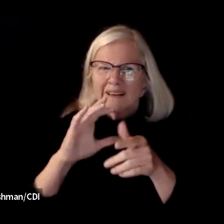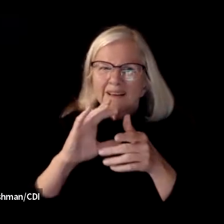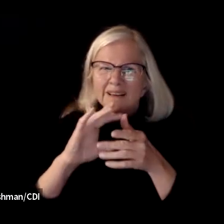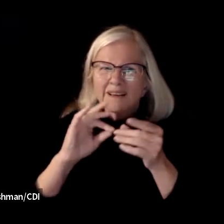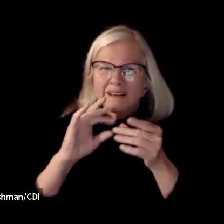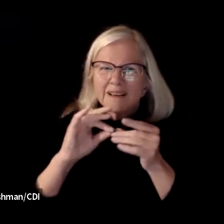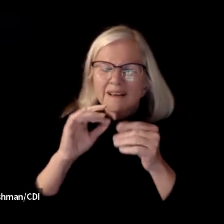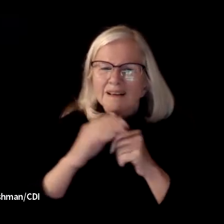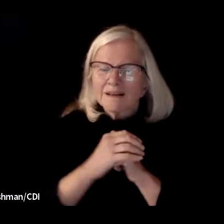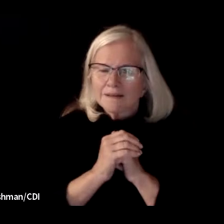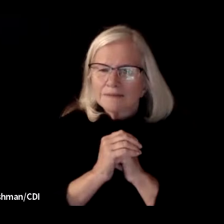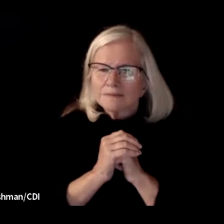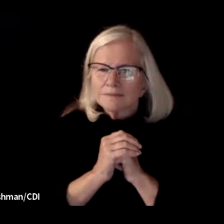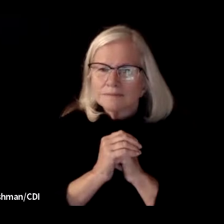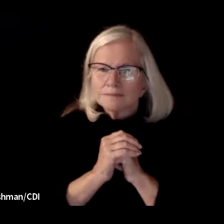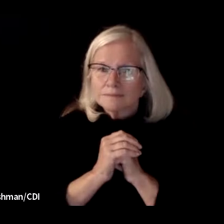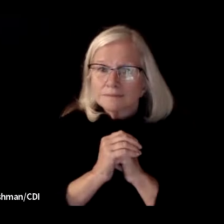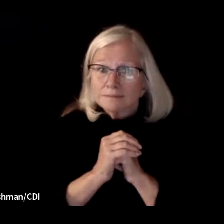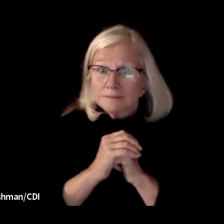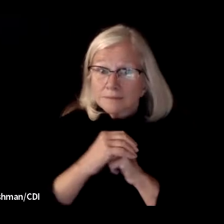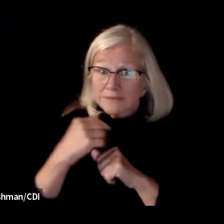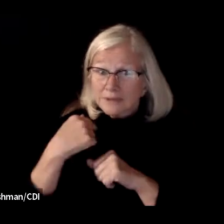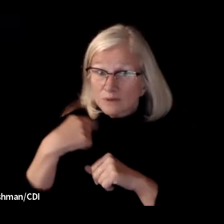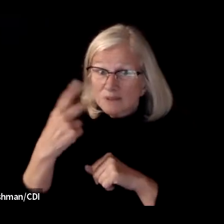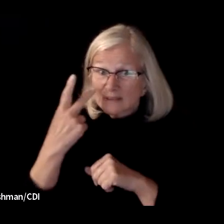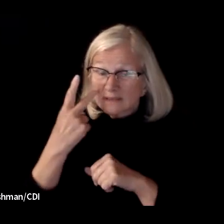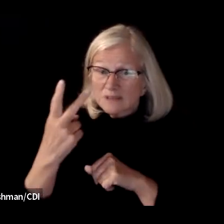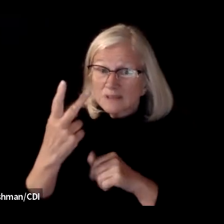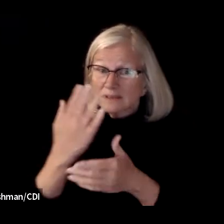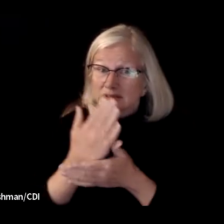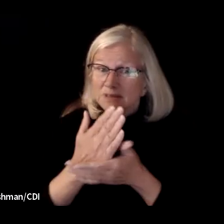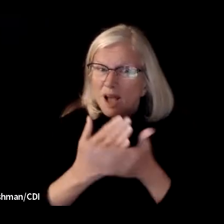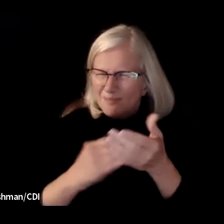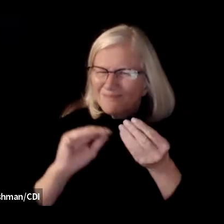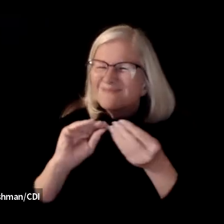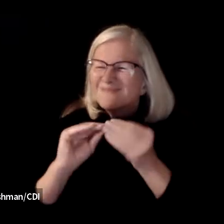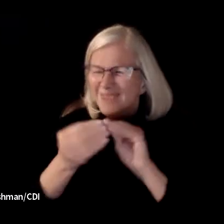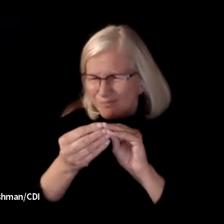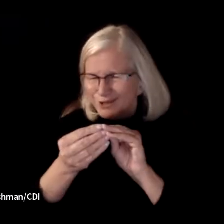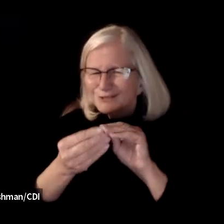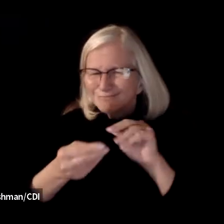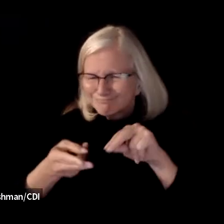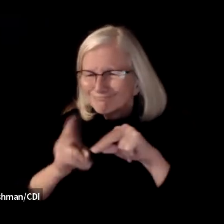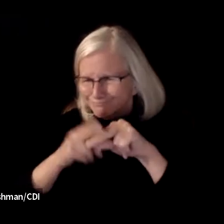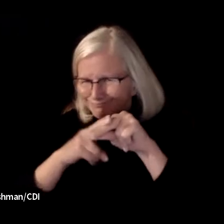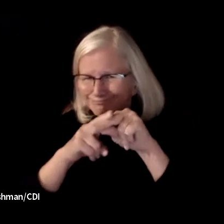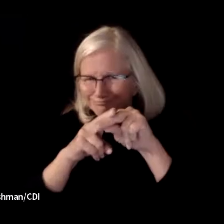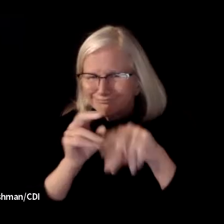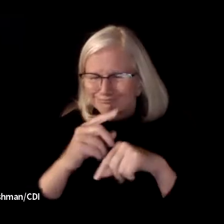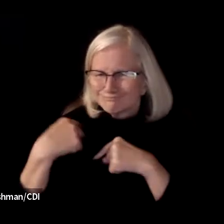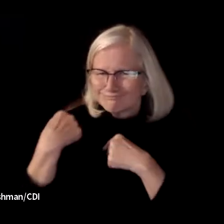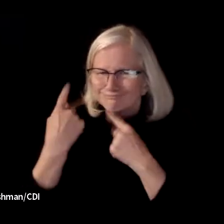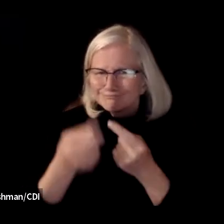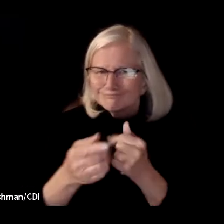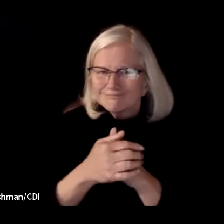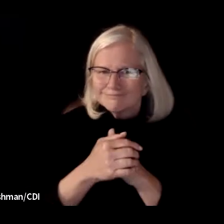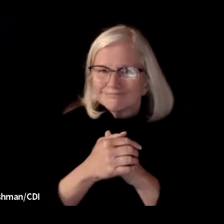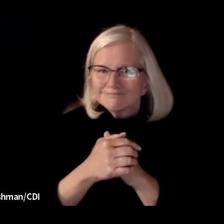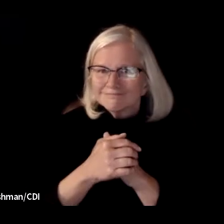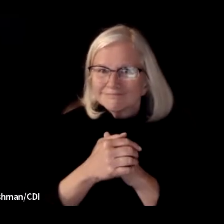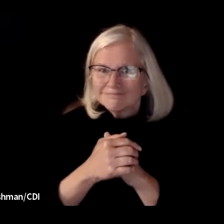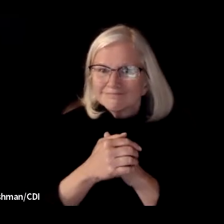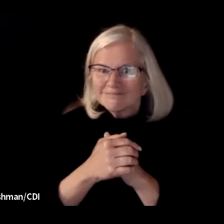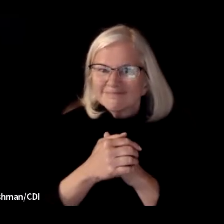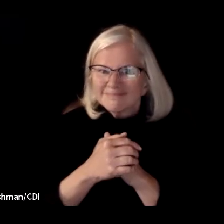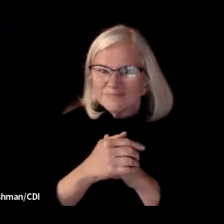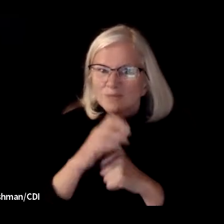especially as we've seen cases go up in the 10 to 19 age group, if